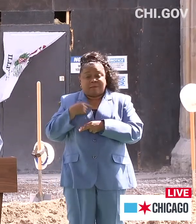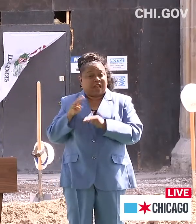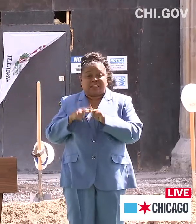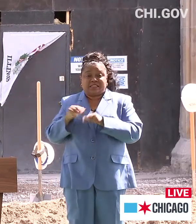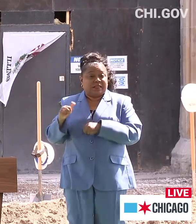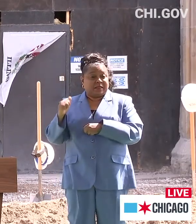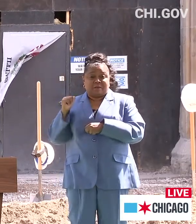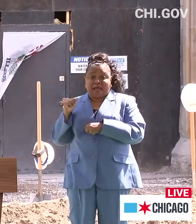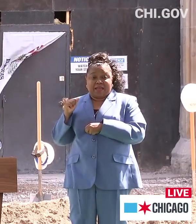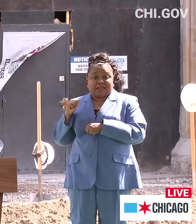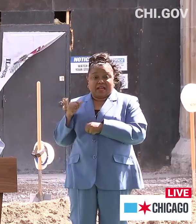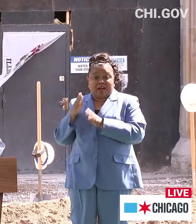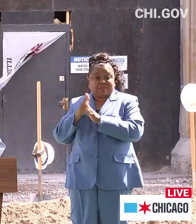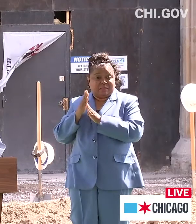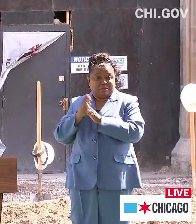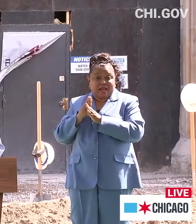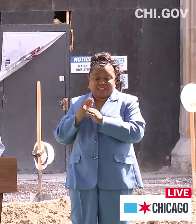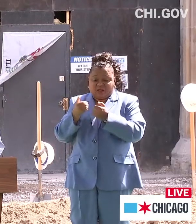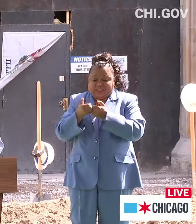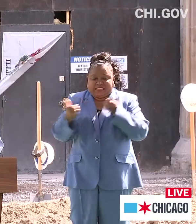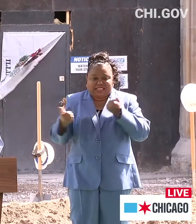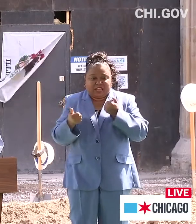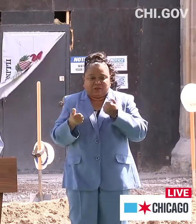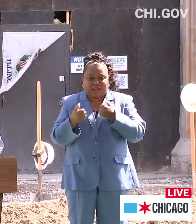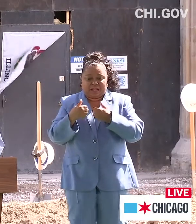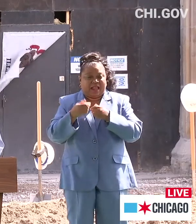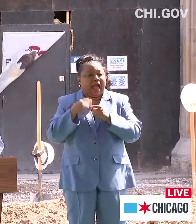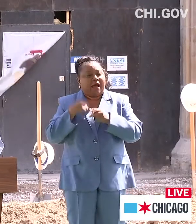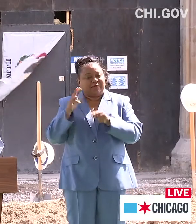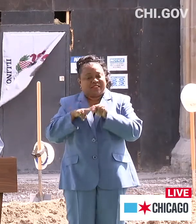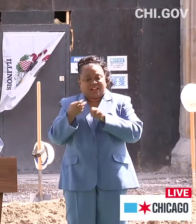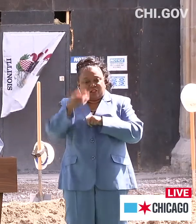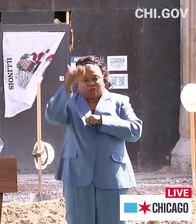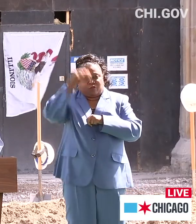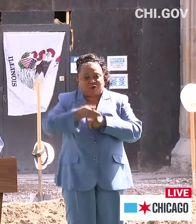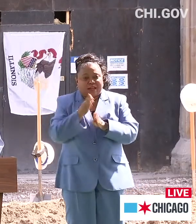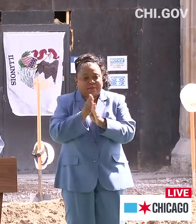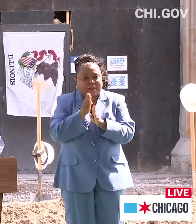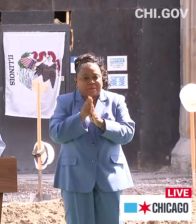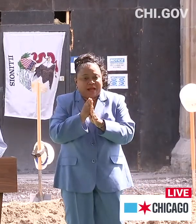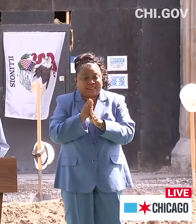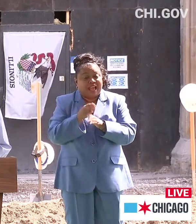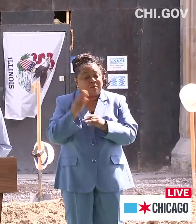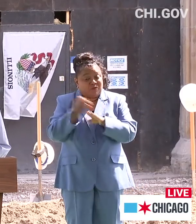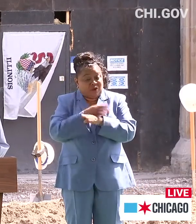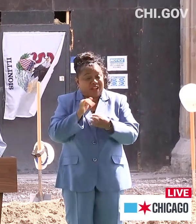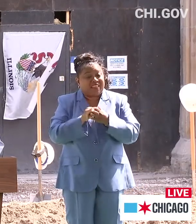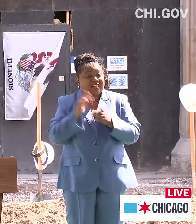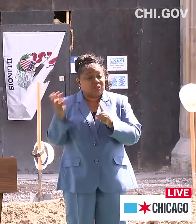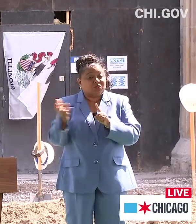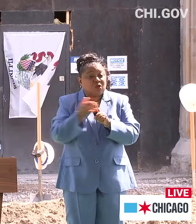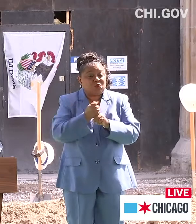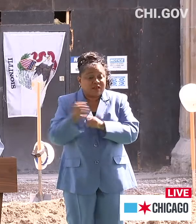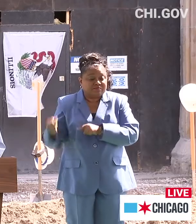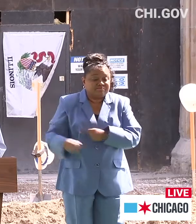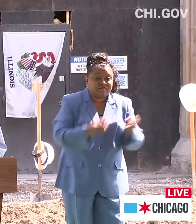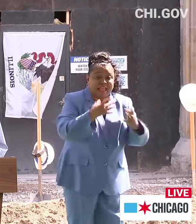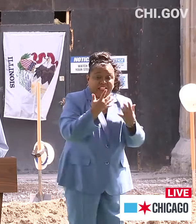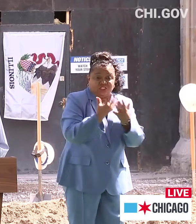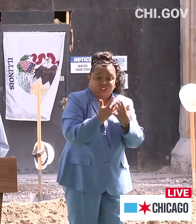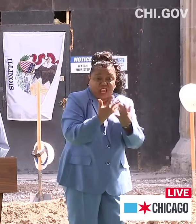that back seat for the segregated black seats. I'm sitting in the front of the bus." And for that, she was arrested and put in